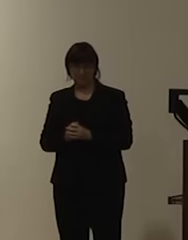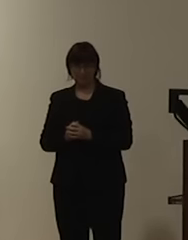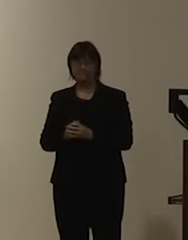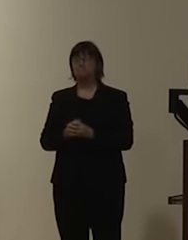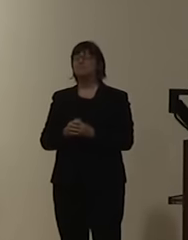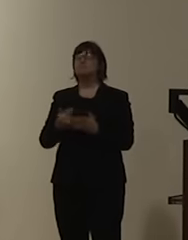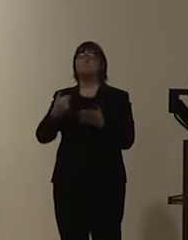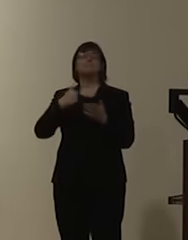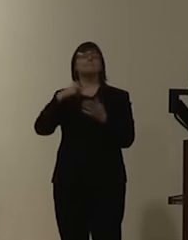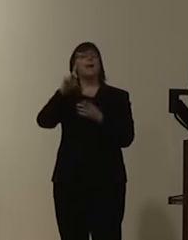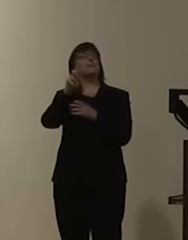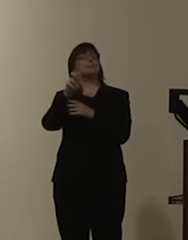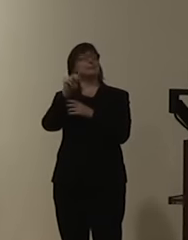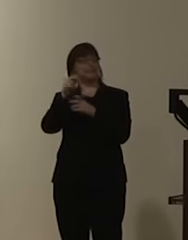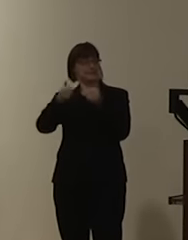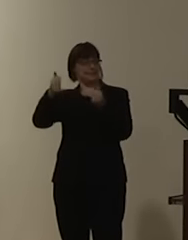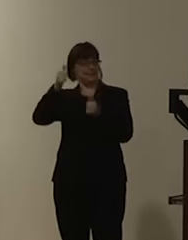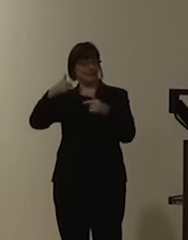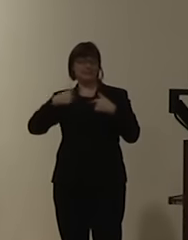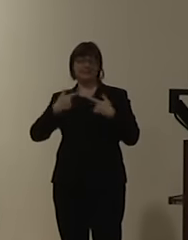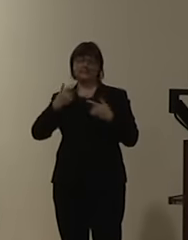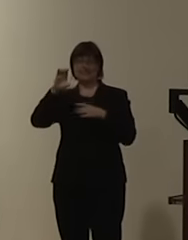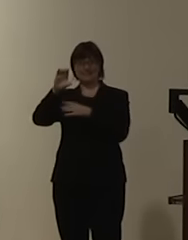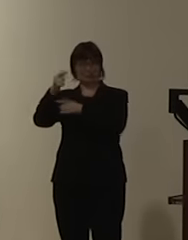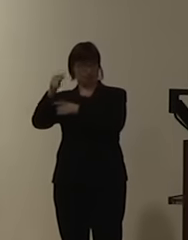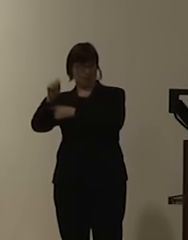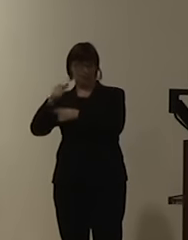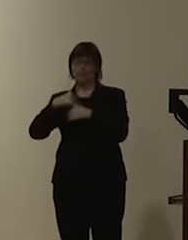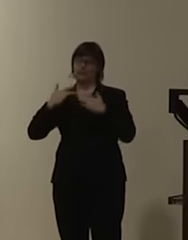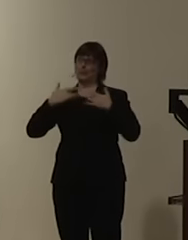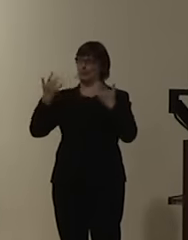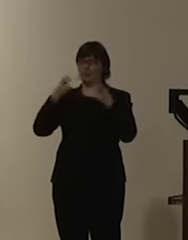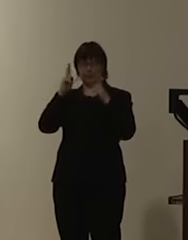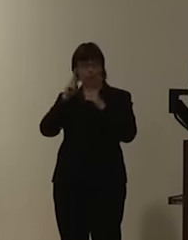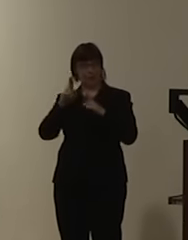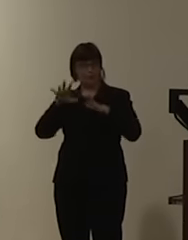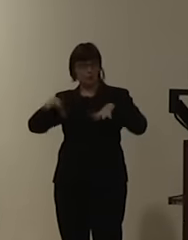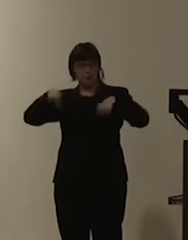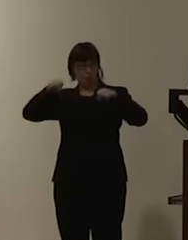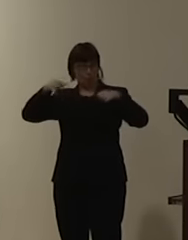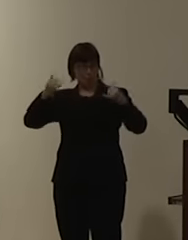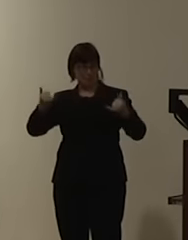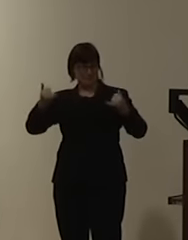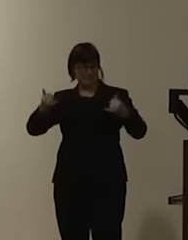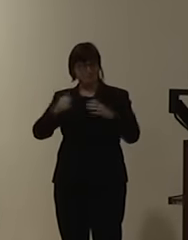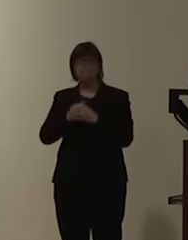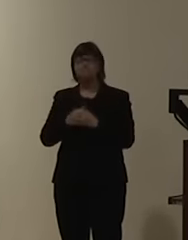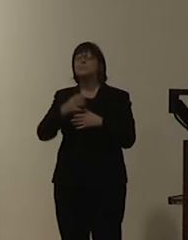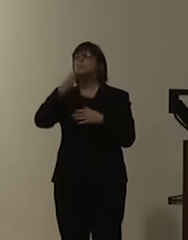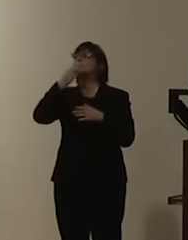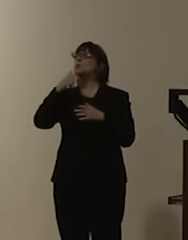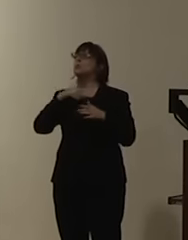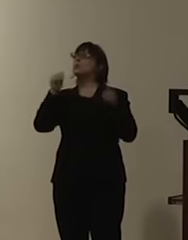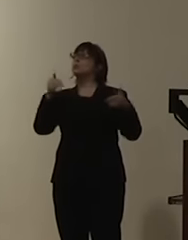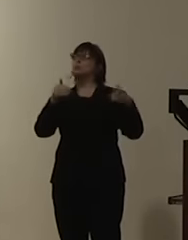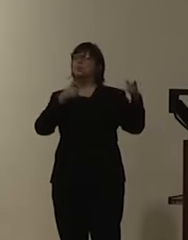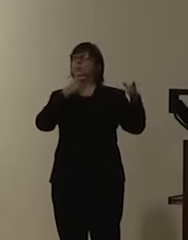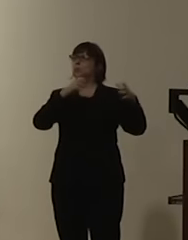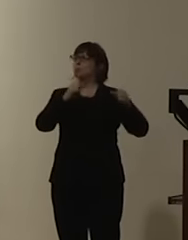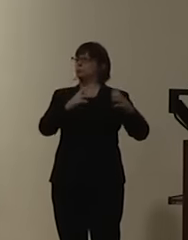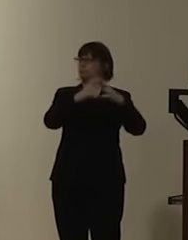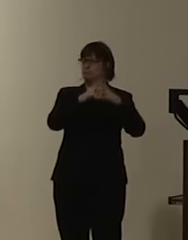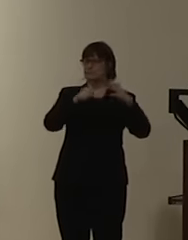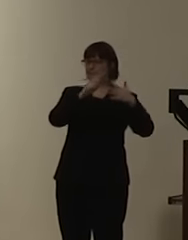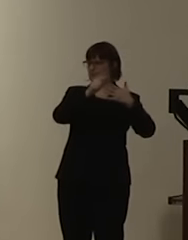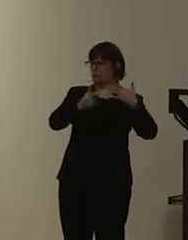and I'm absolutely thrilled to be here to host this event. Before I introduce the founder of the series and then today's